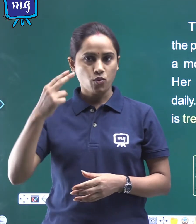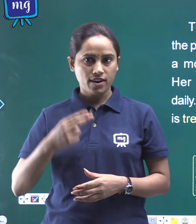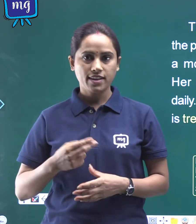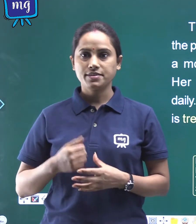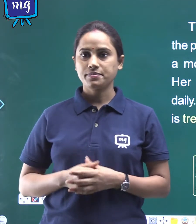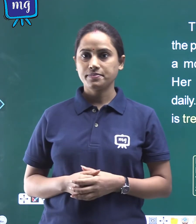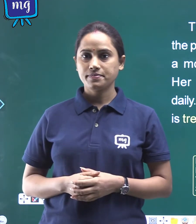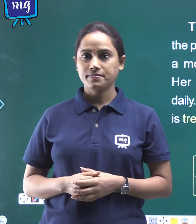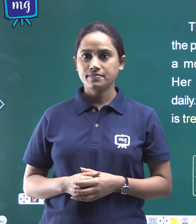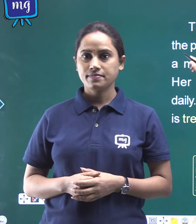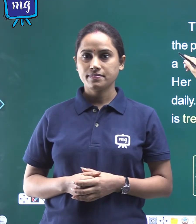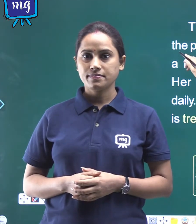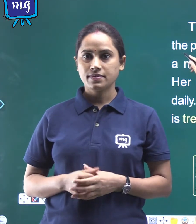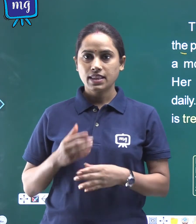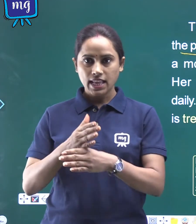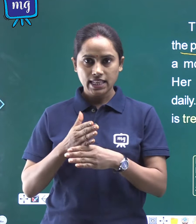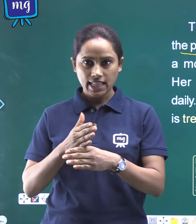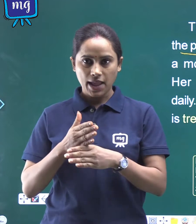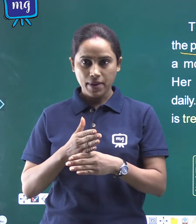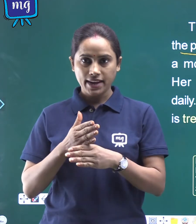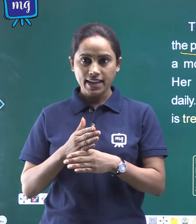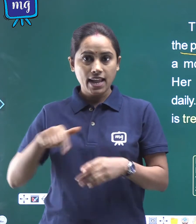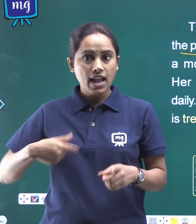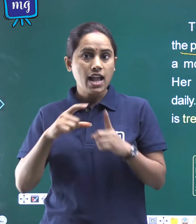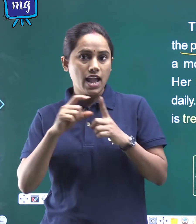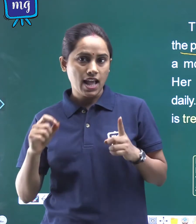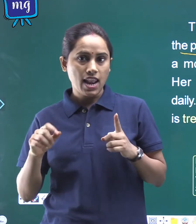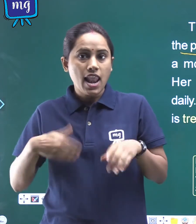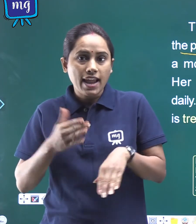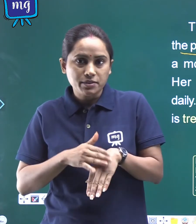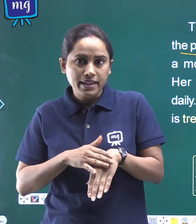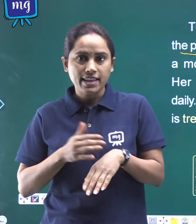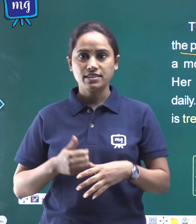portrays the practical experience